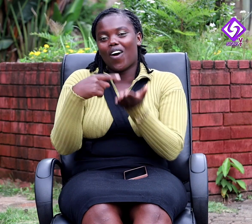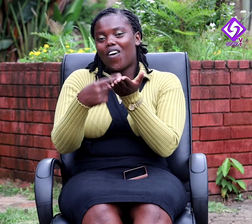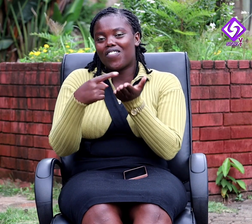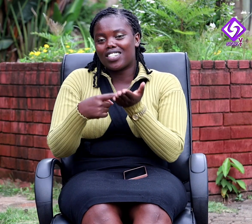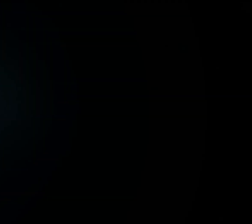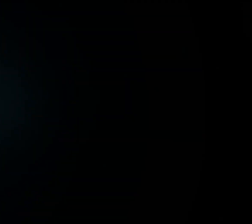back,